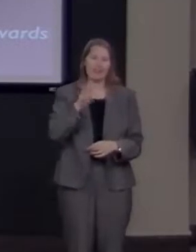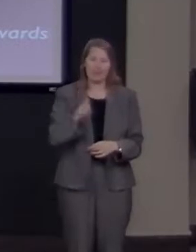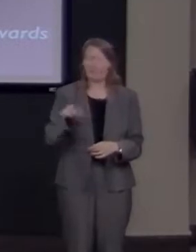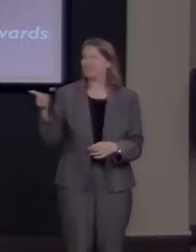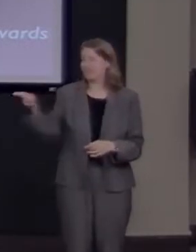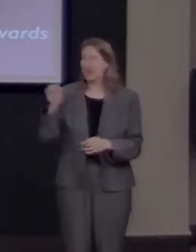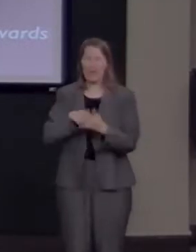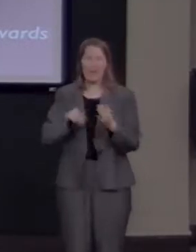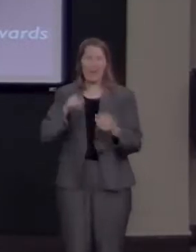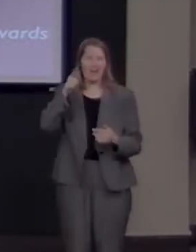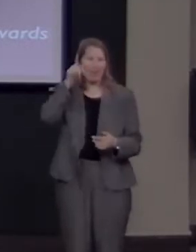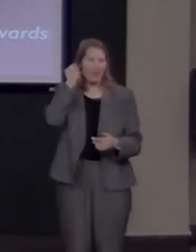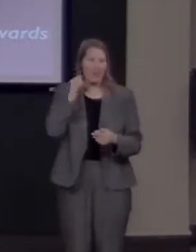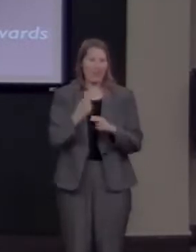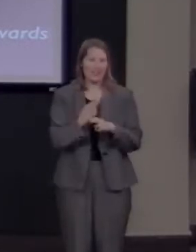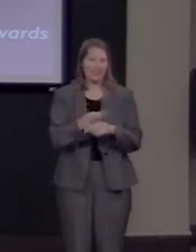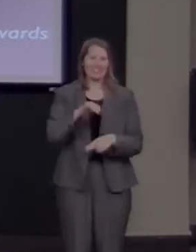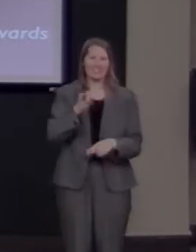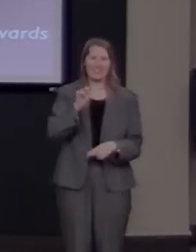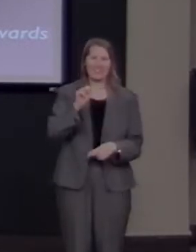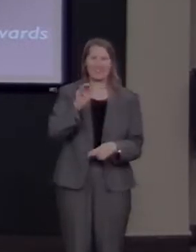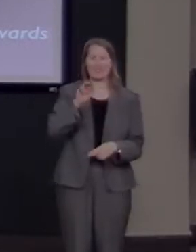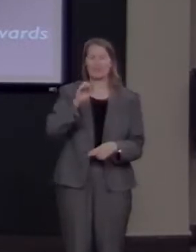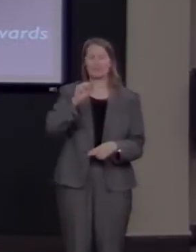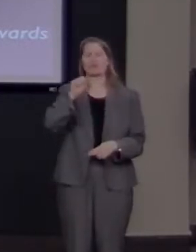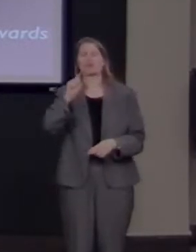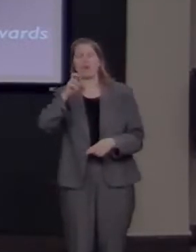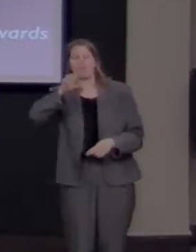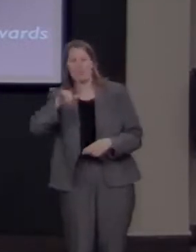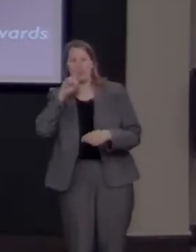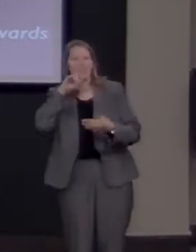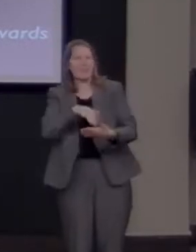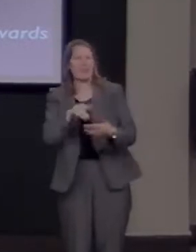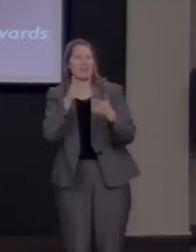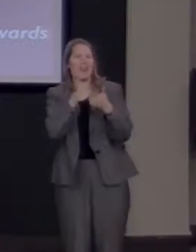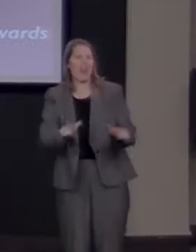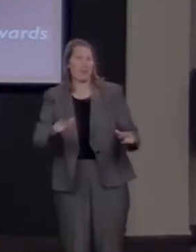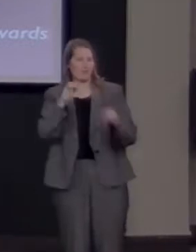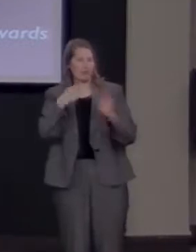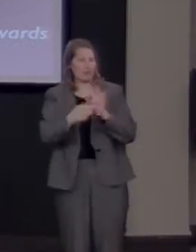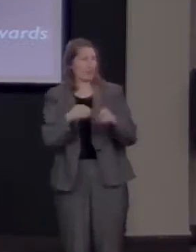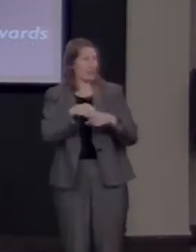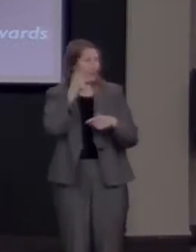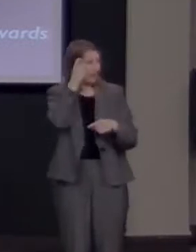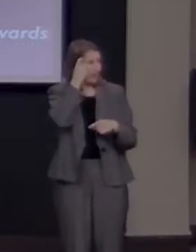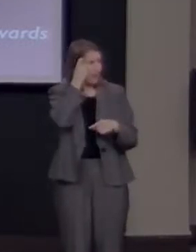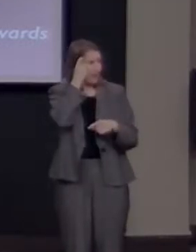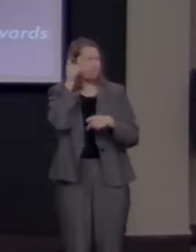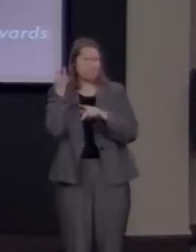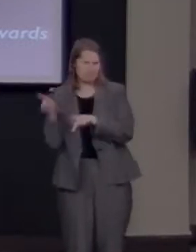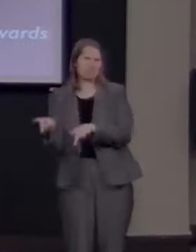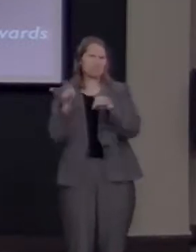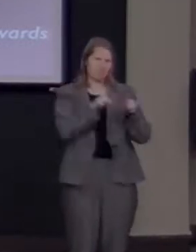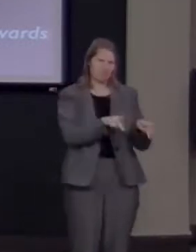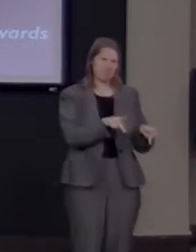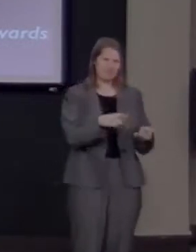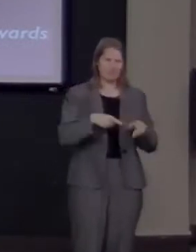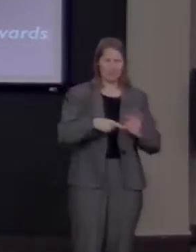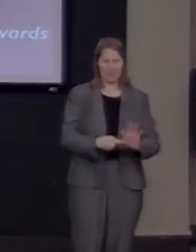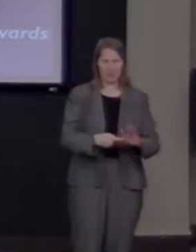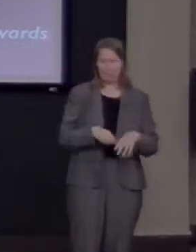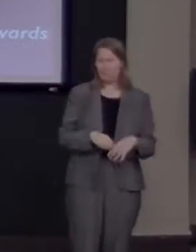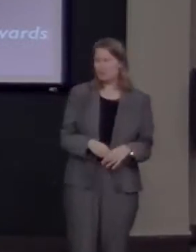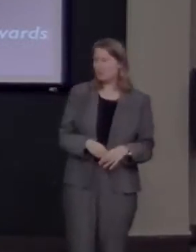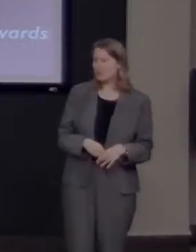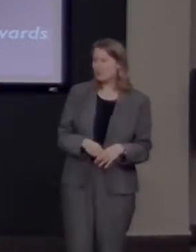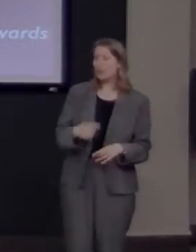Petito uses right here to study language representations in the brain. This method has been used to show that